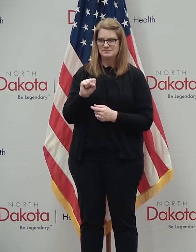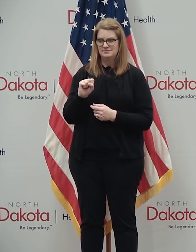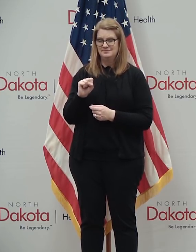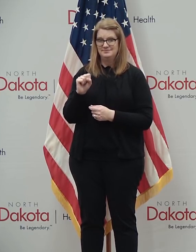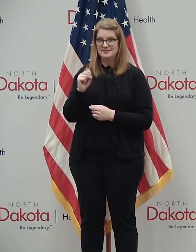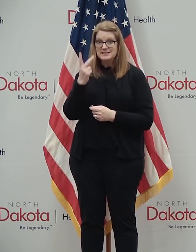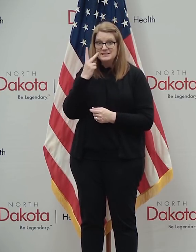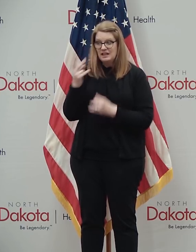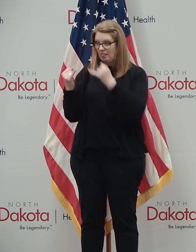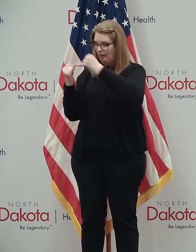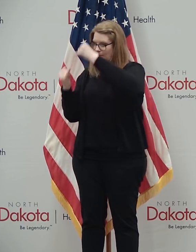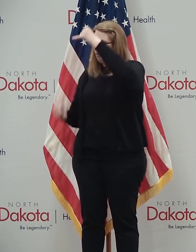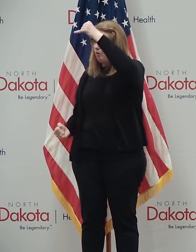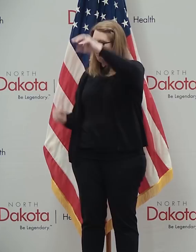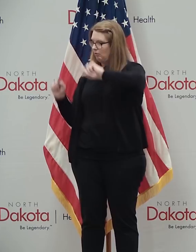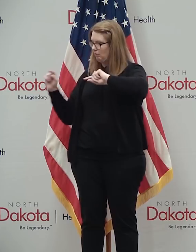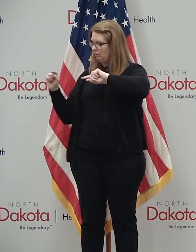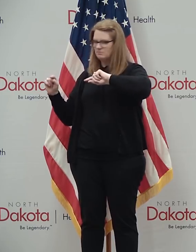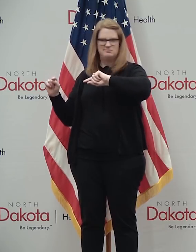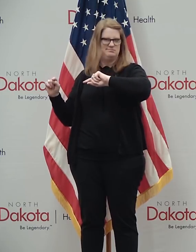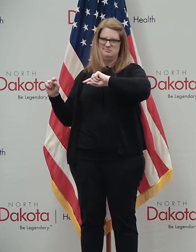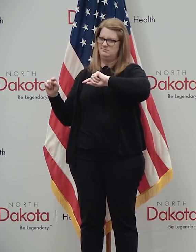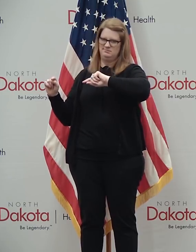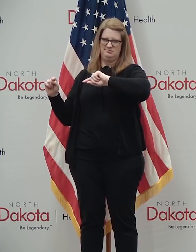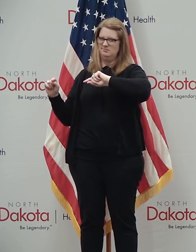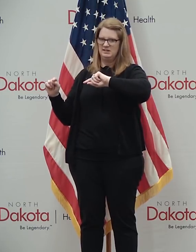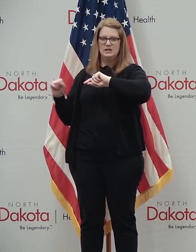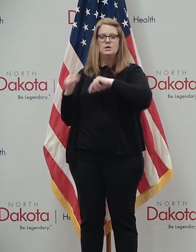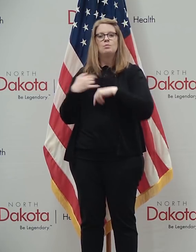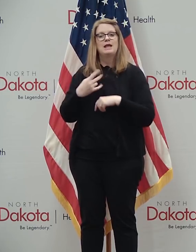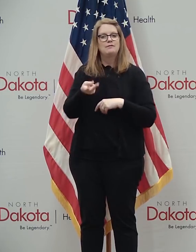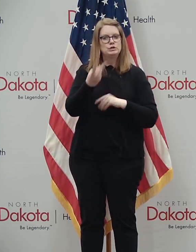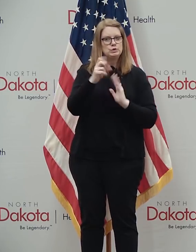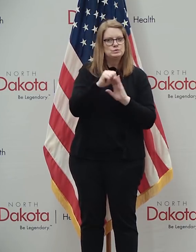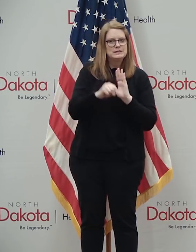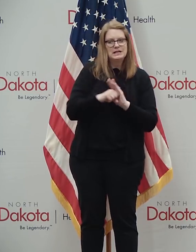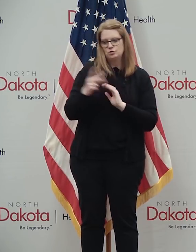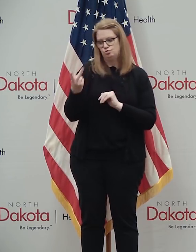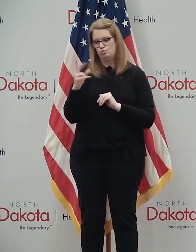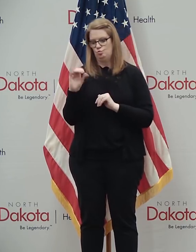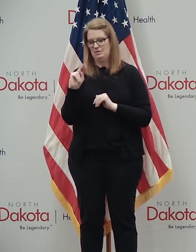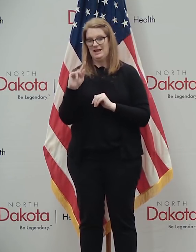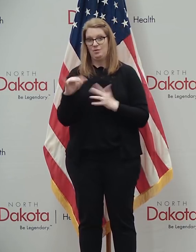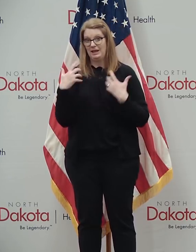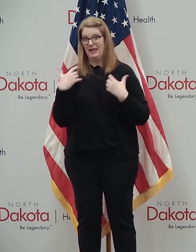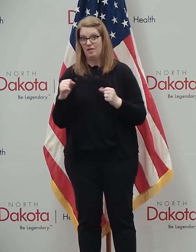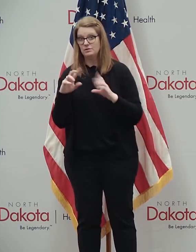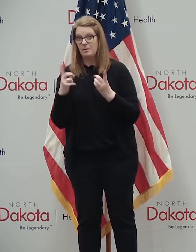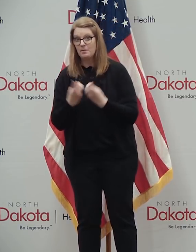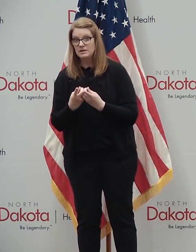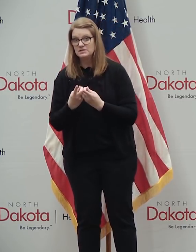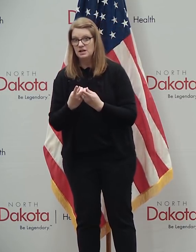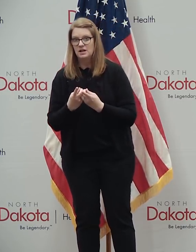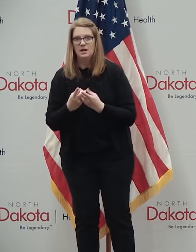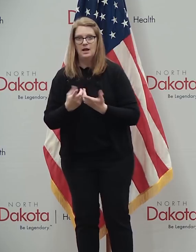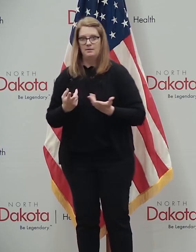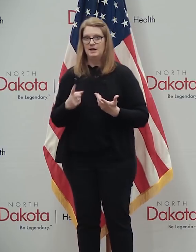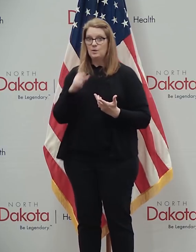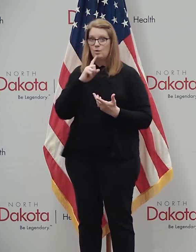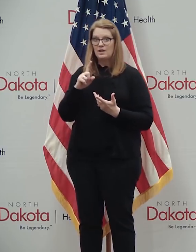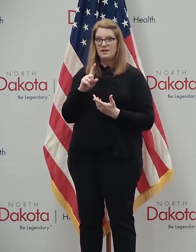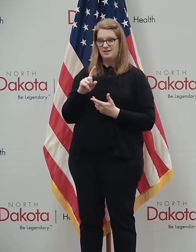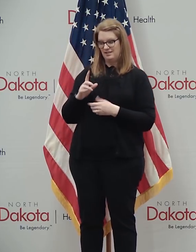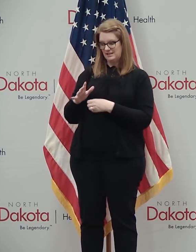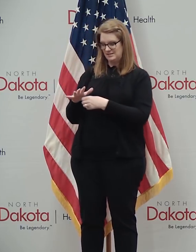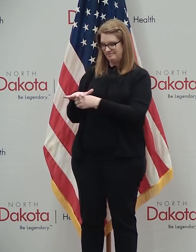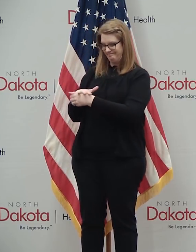exists. And while we may have 2 states and 2 county health departments, this is something that these metro areas deal with all the time. I mean, there